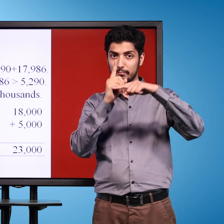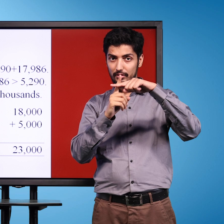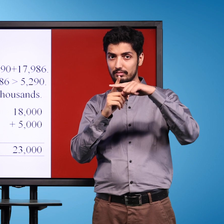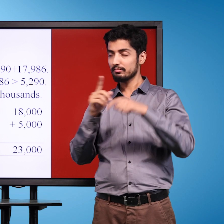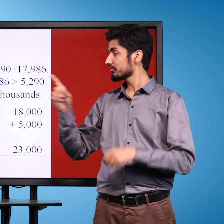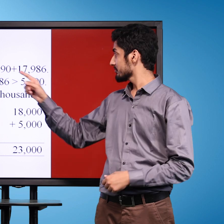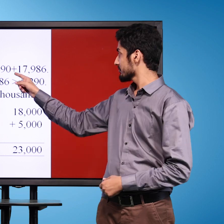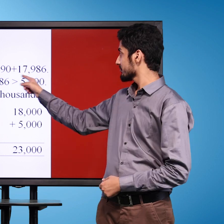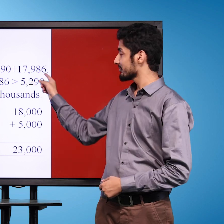17,986.